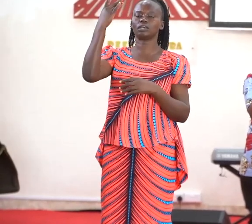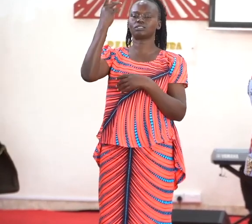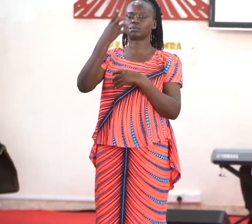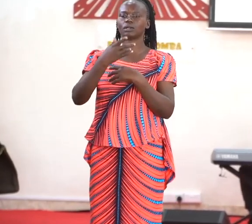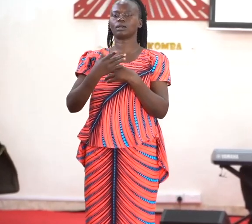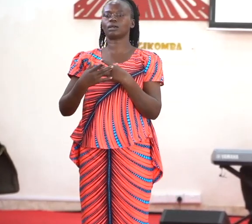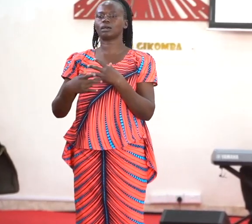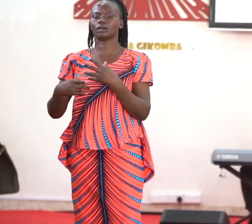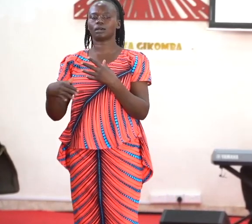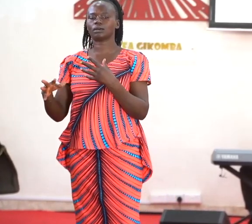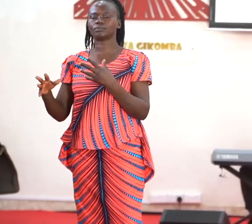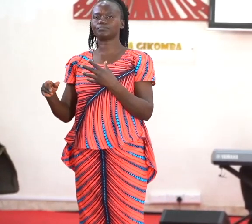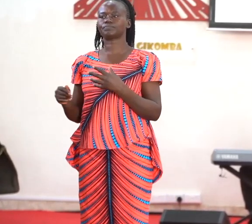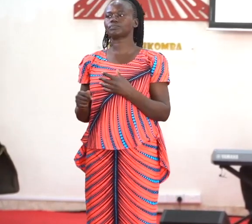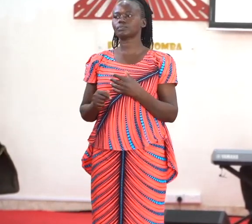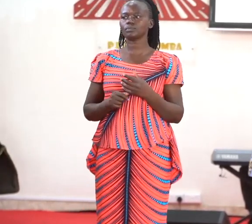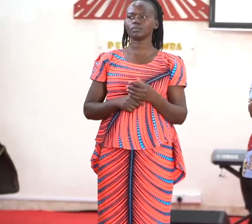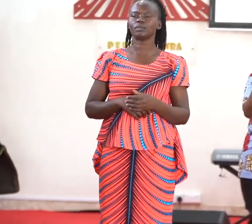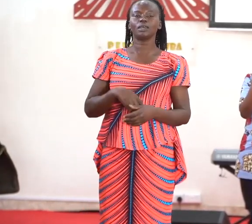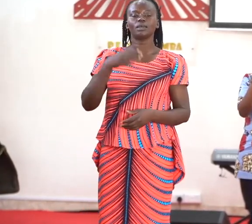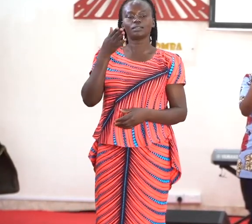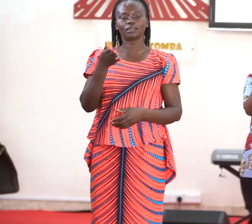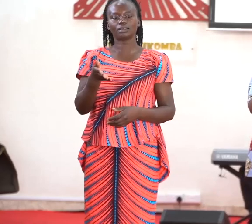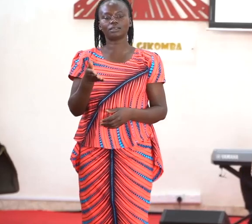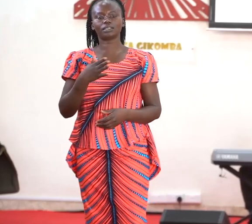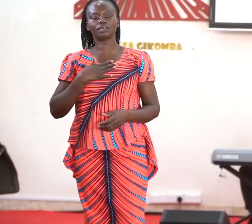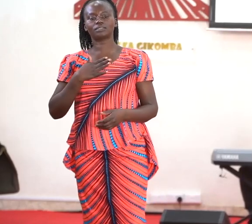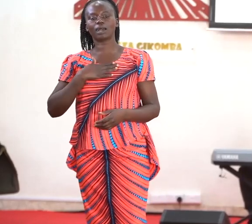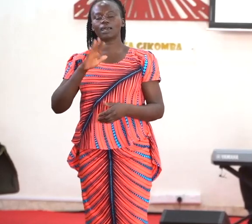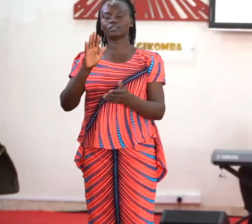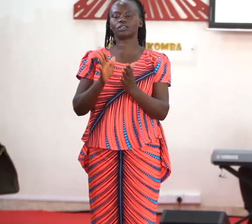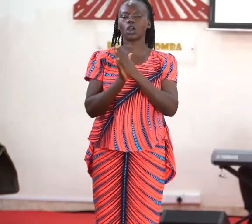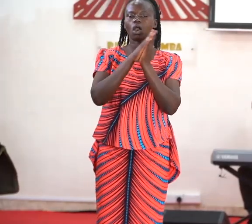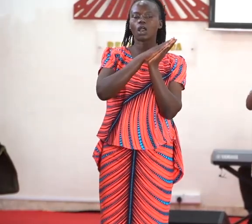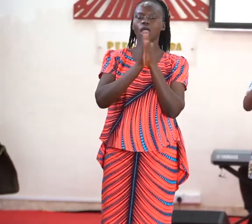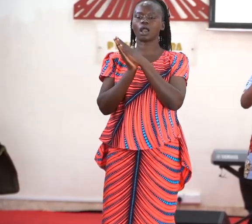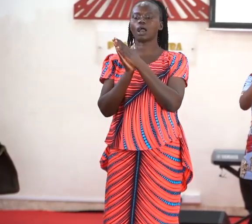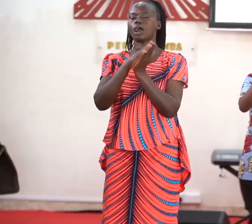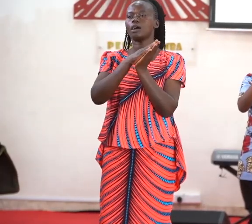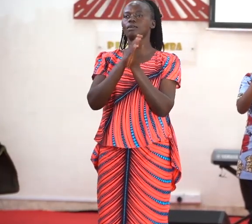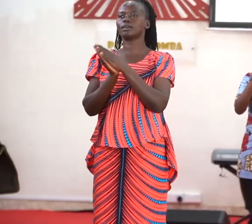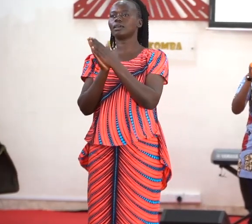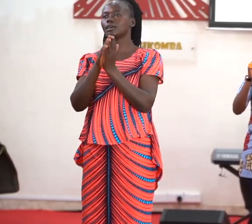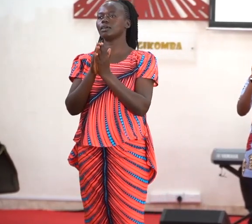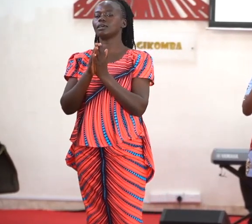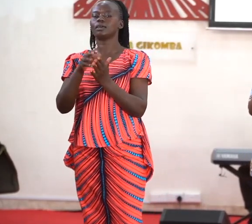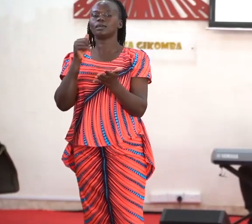in his blood. This is my story. This is my